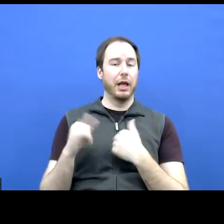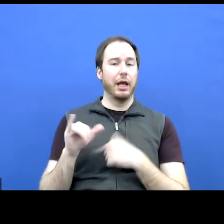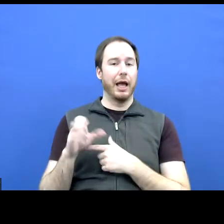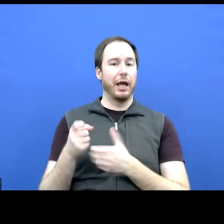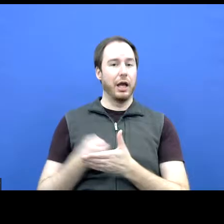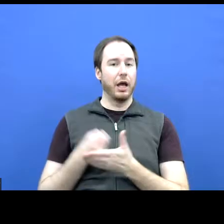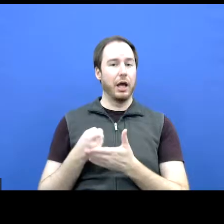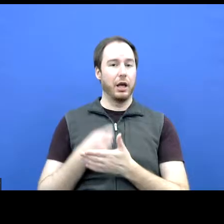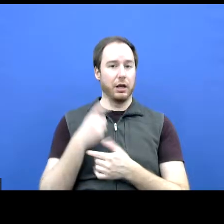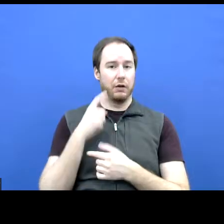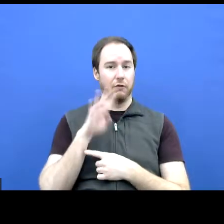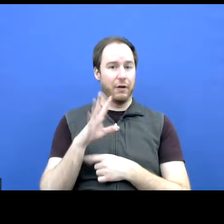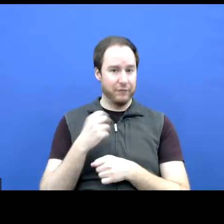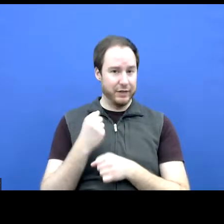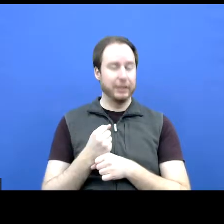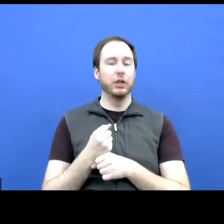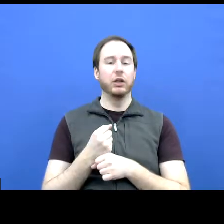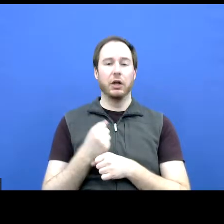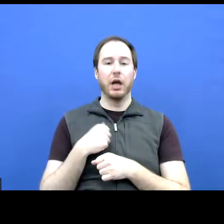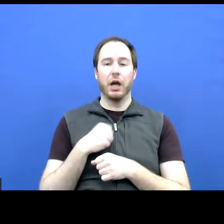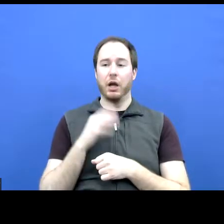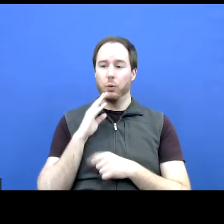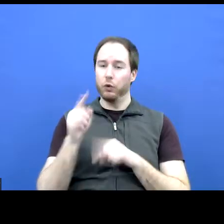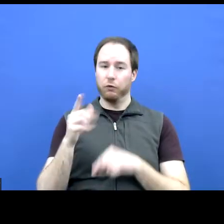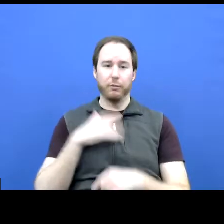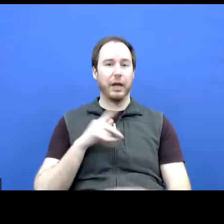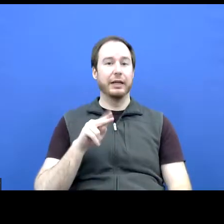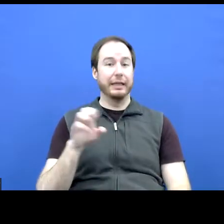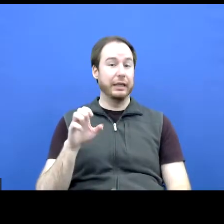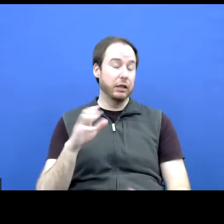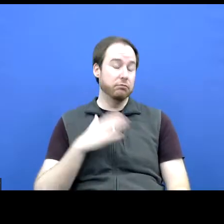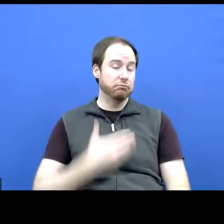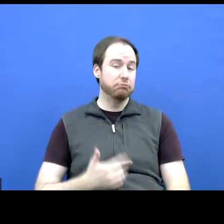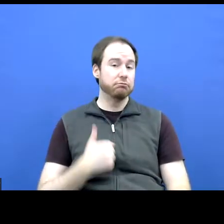for 45 years, I can tell you I go there for my knees.